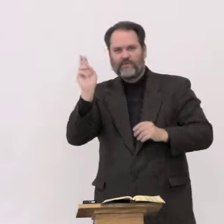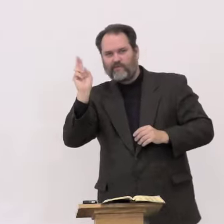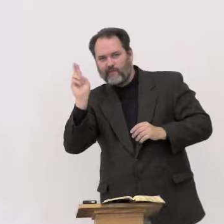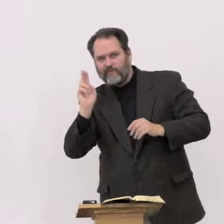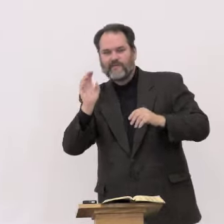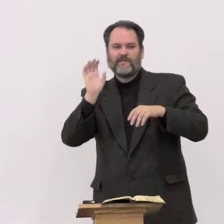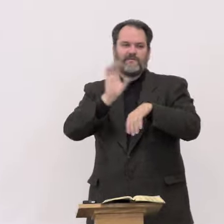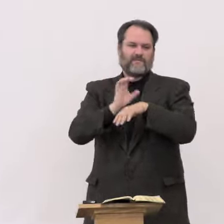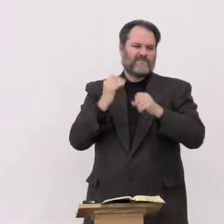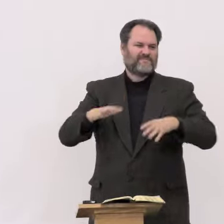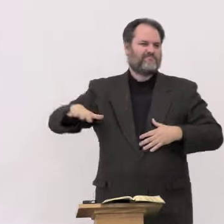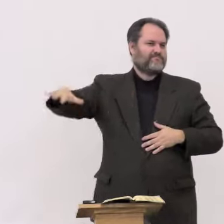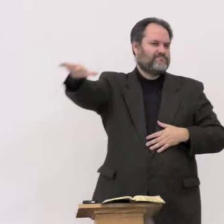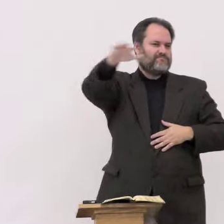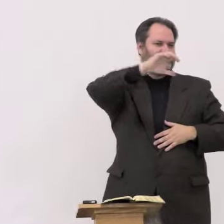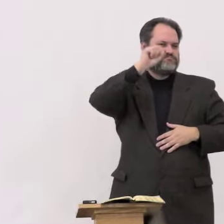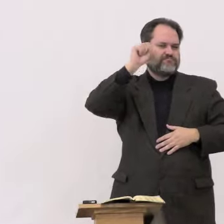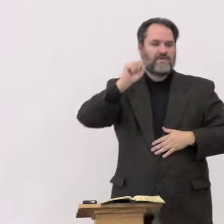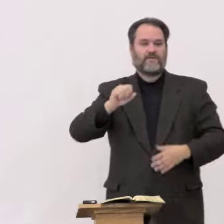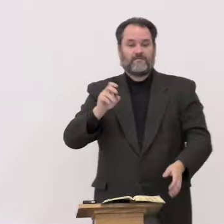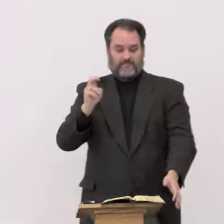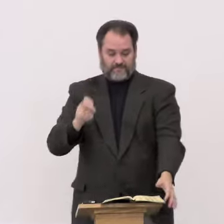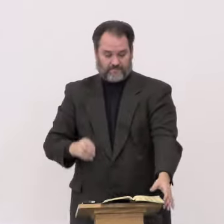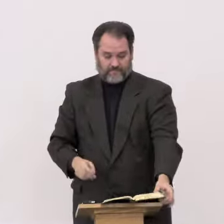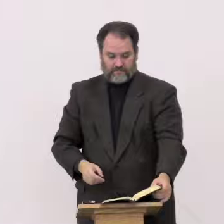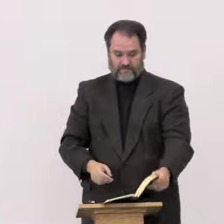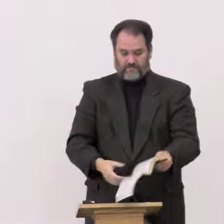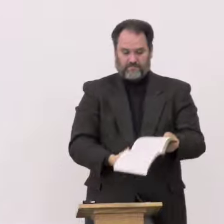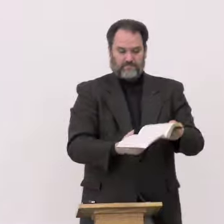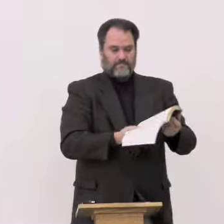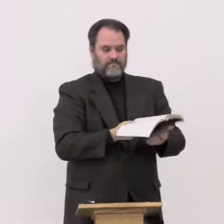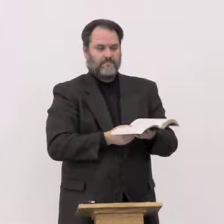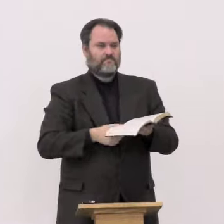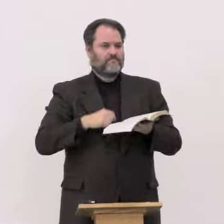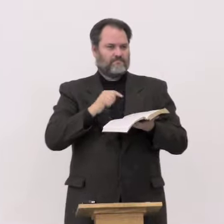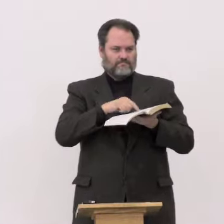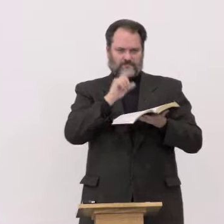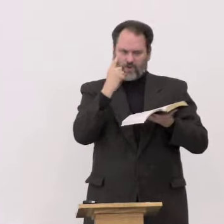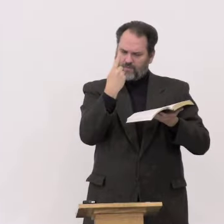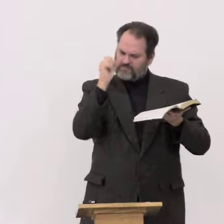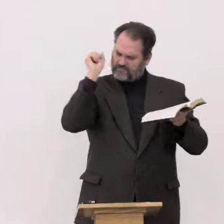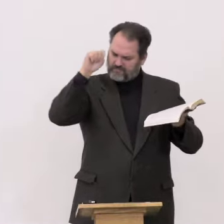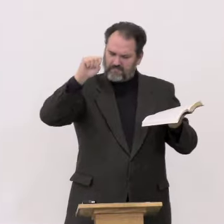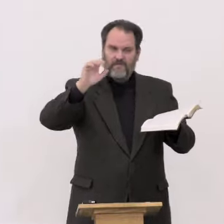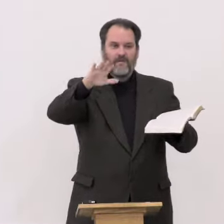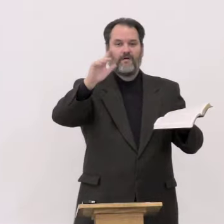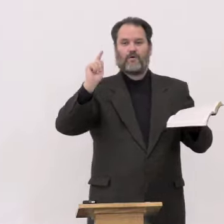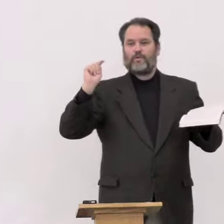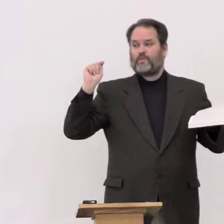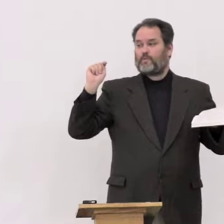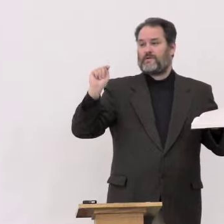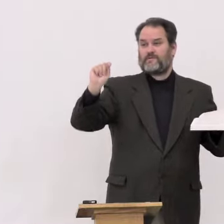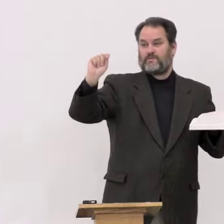is like kind of like the Presbyterian Reform. It's like their kind of type. They believe